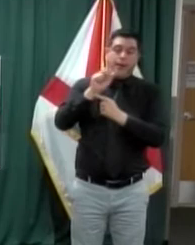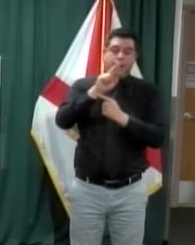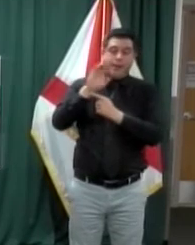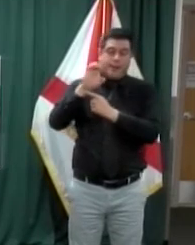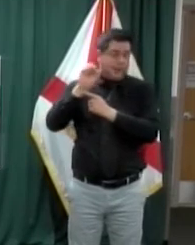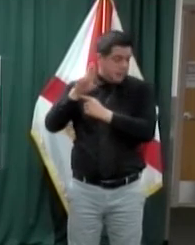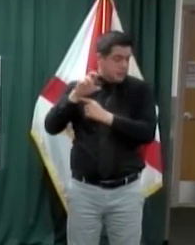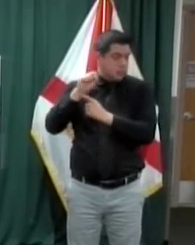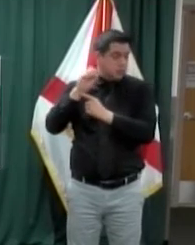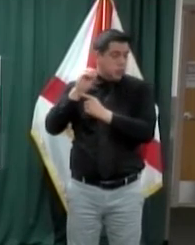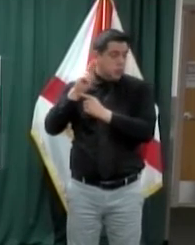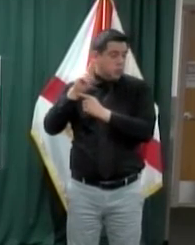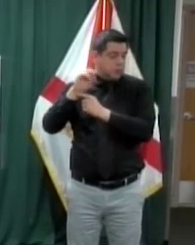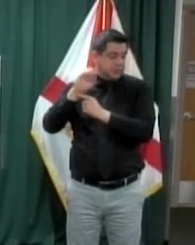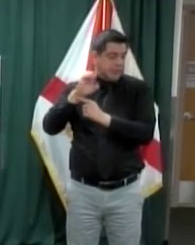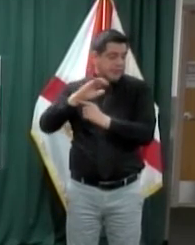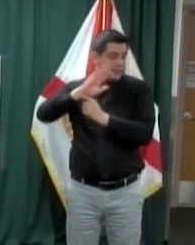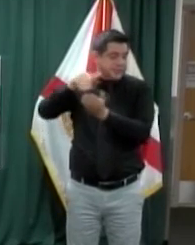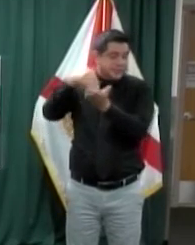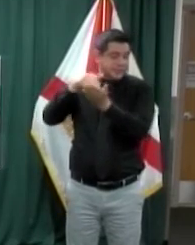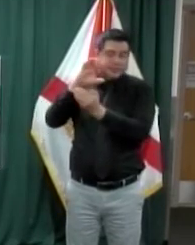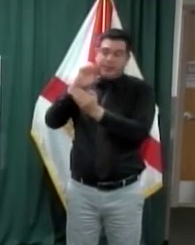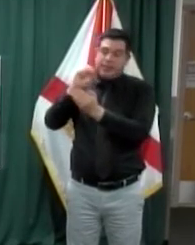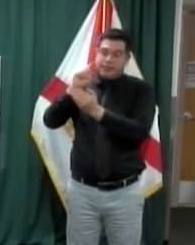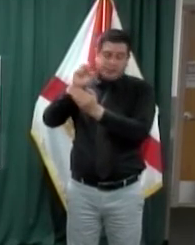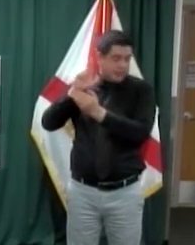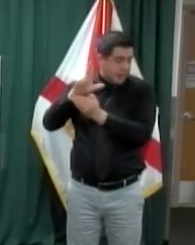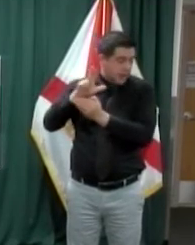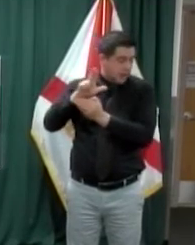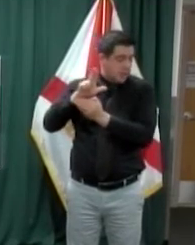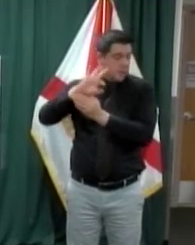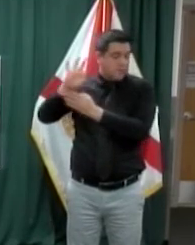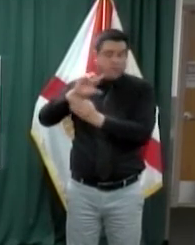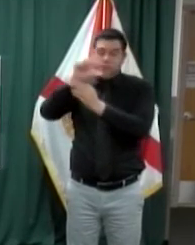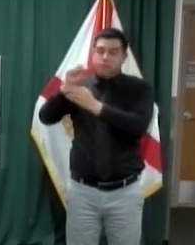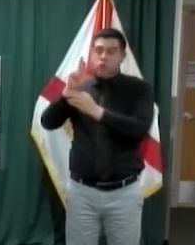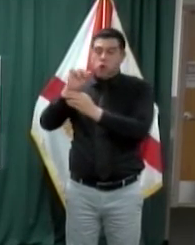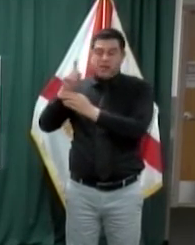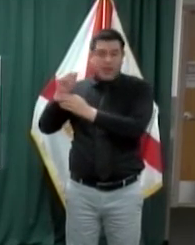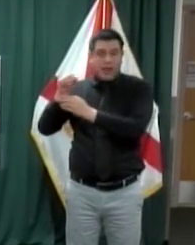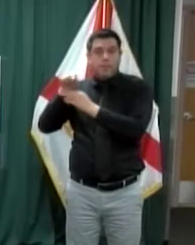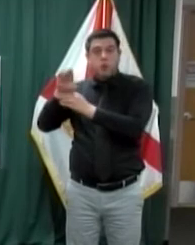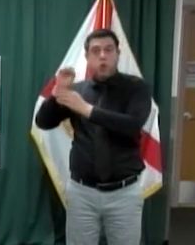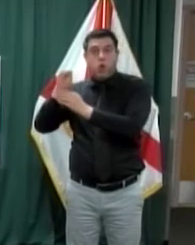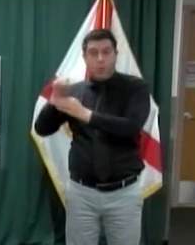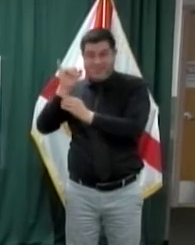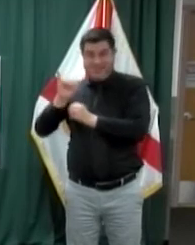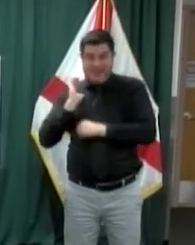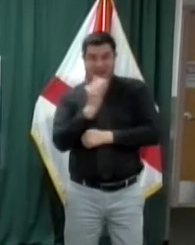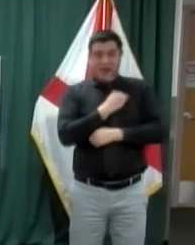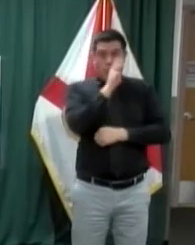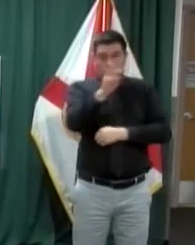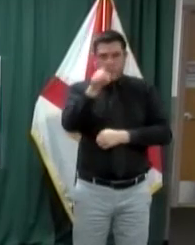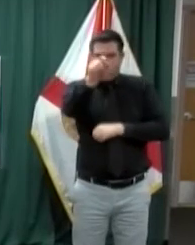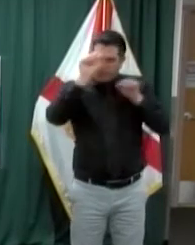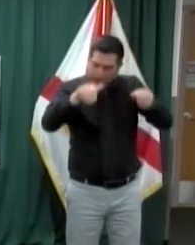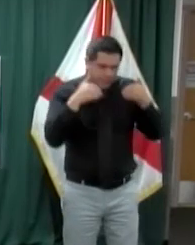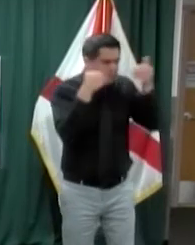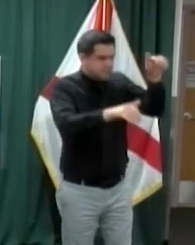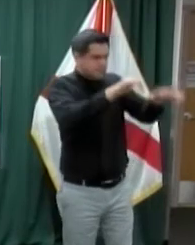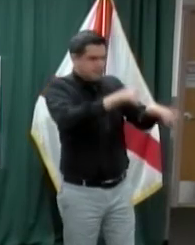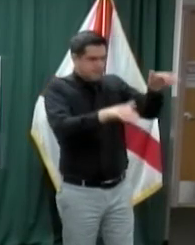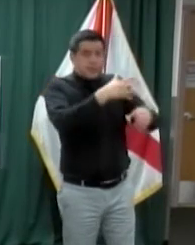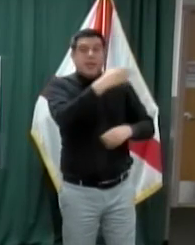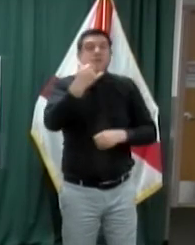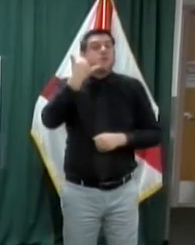www.careersourcecentralflorida.com. And also, we have a contact center that you can reach from 7 a.m. to 7 p.m.